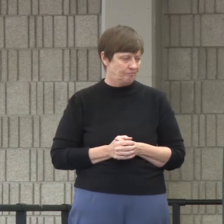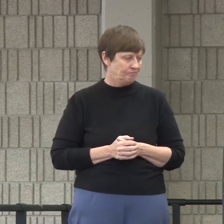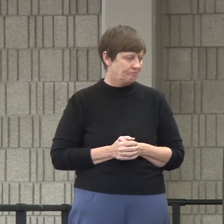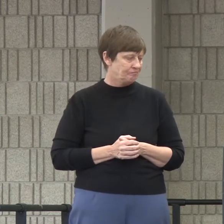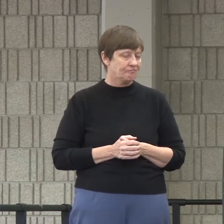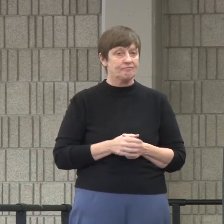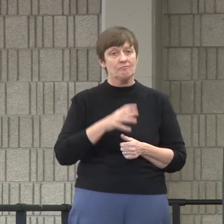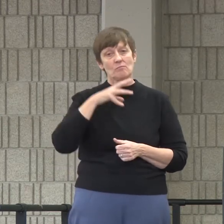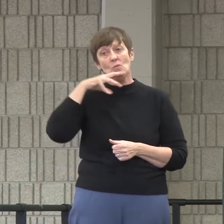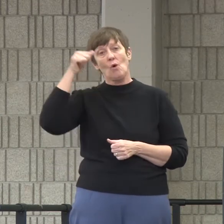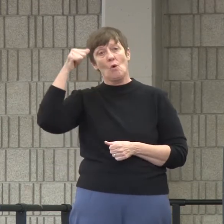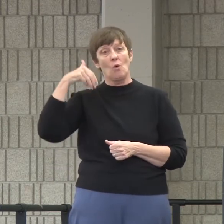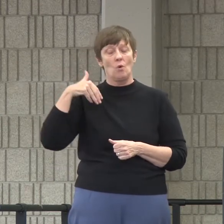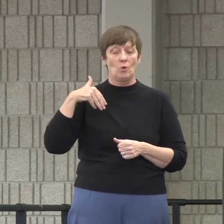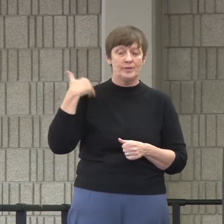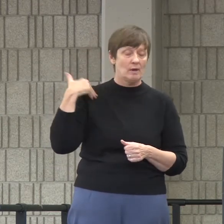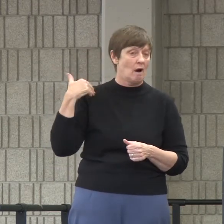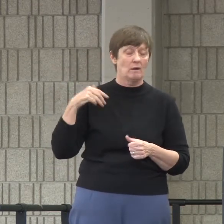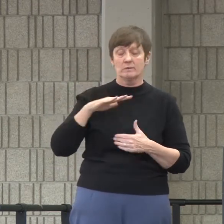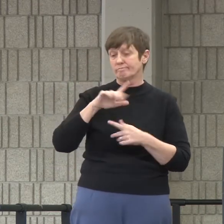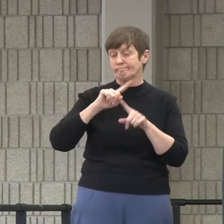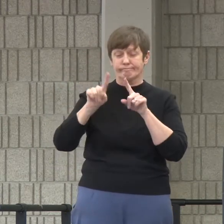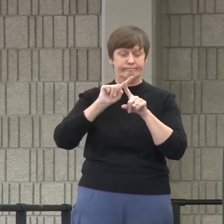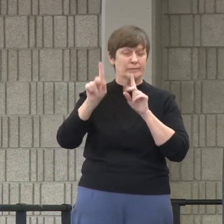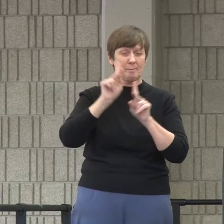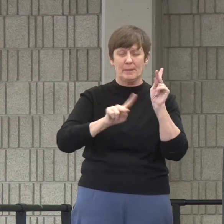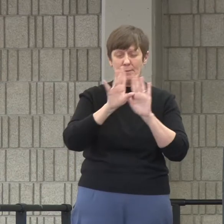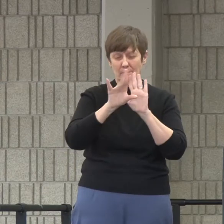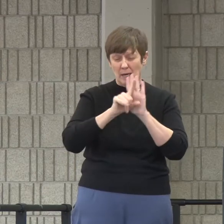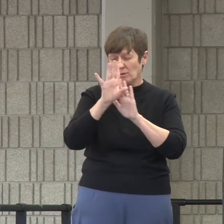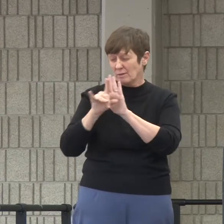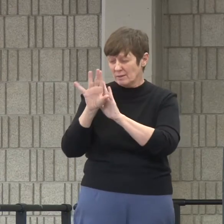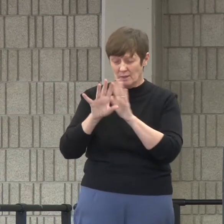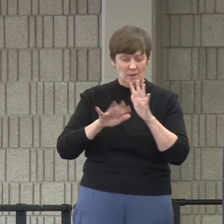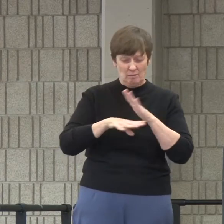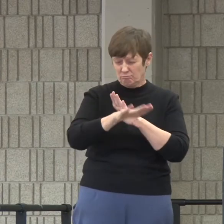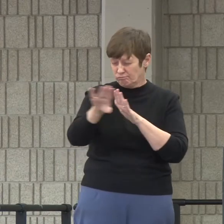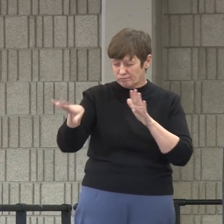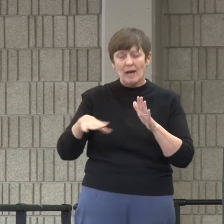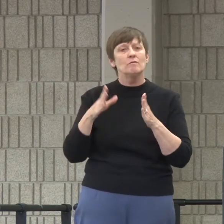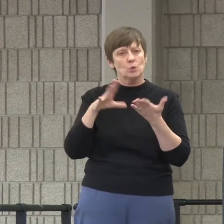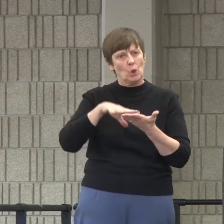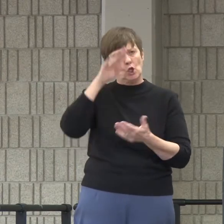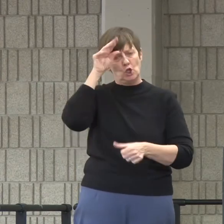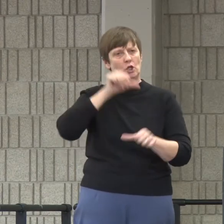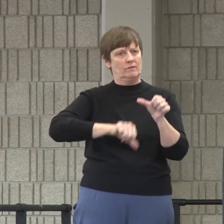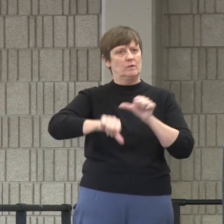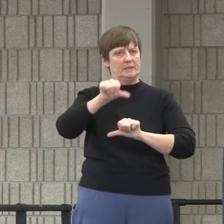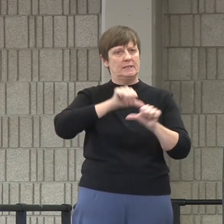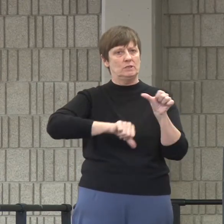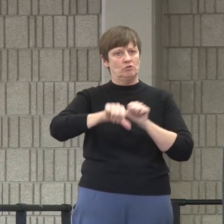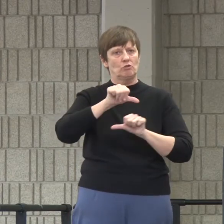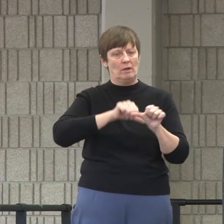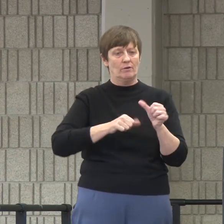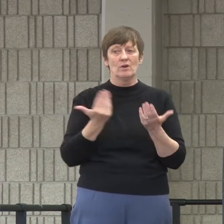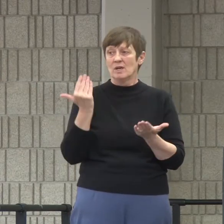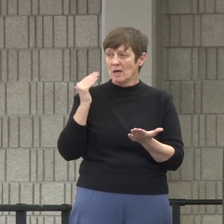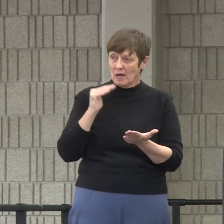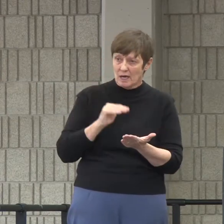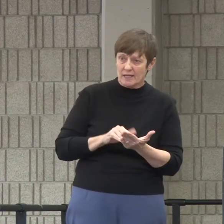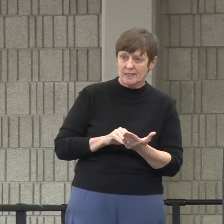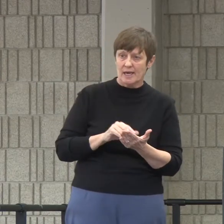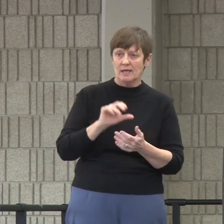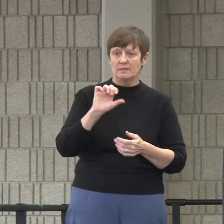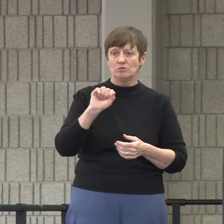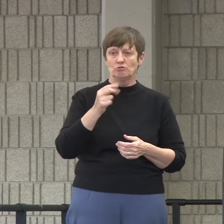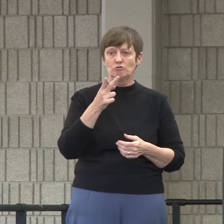Old and young, and all ethnicities living here, must be open to learning from one another. Again, I want to commend Shelley